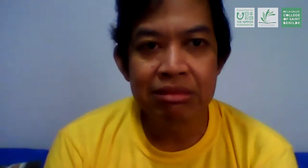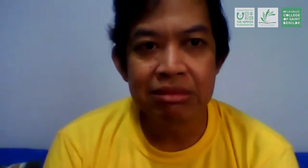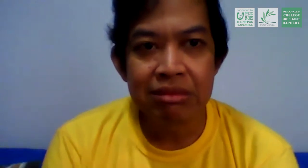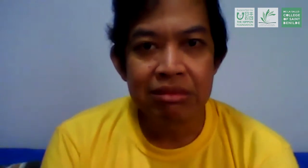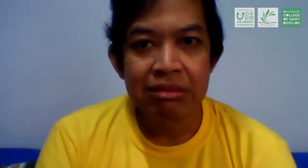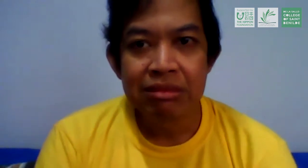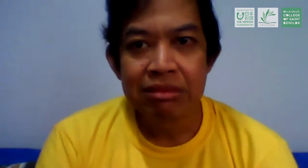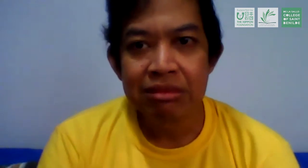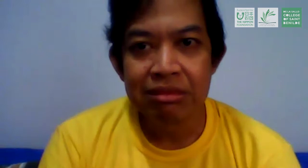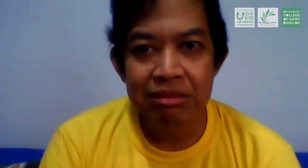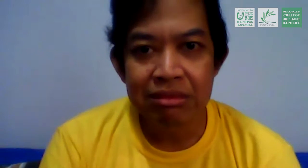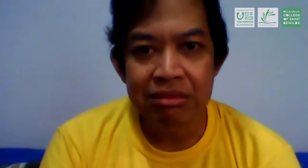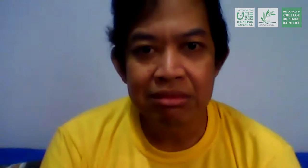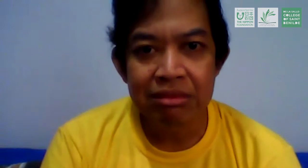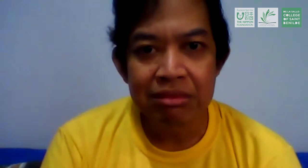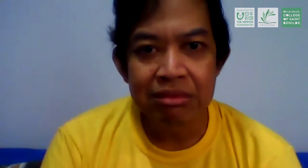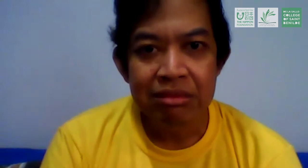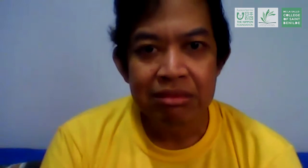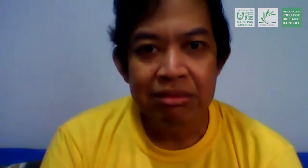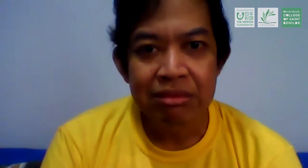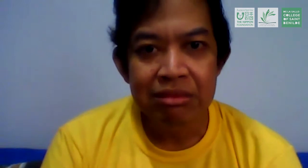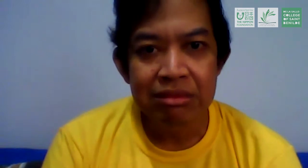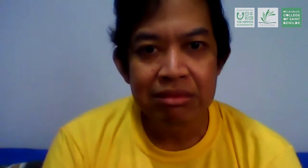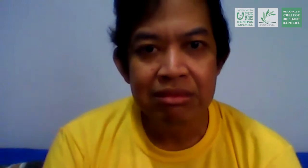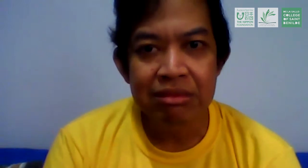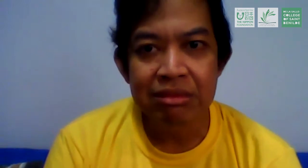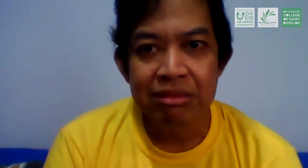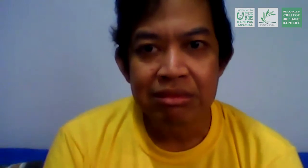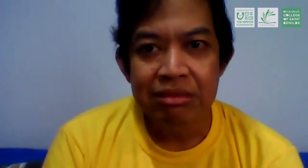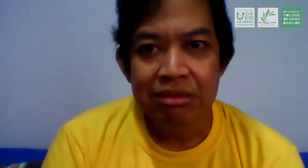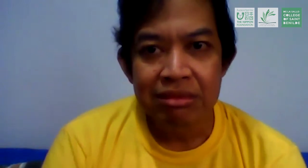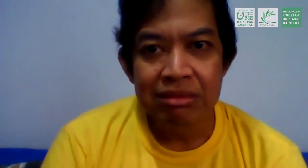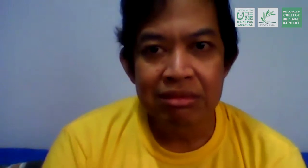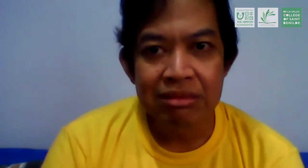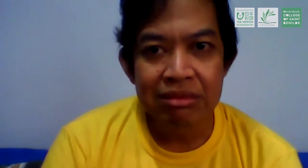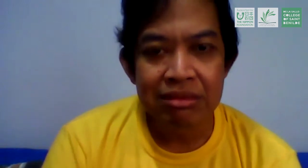account, like the various kinds of signs all over?